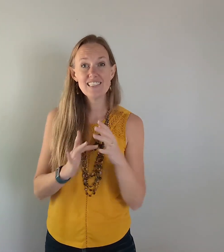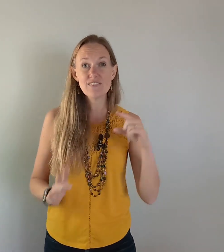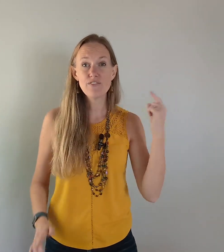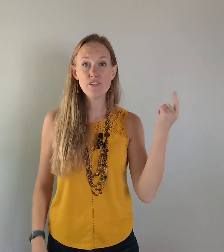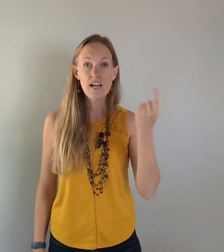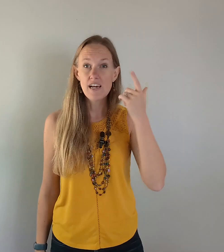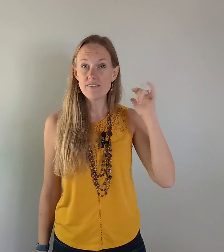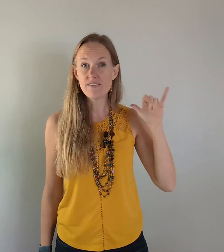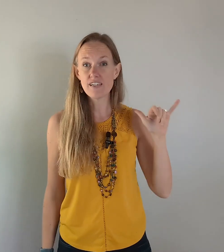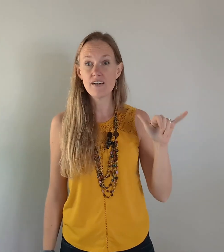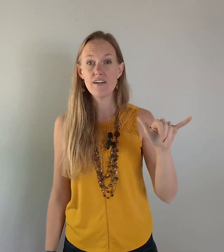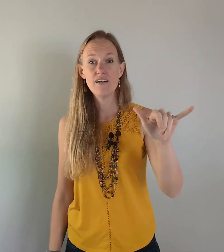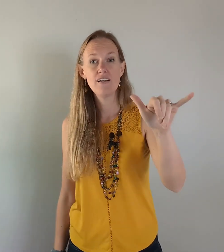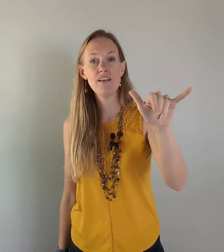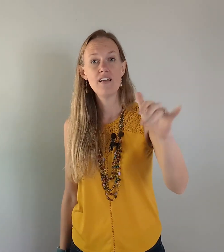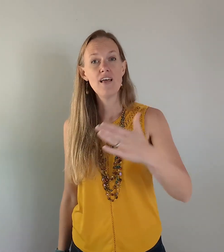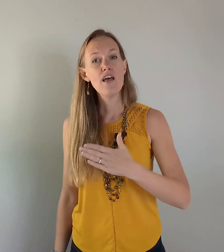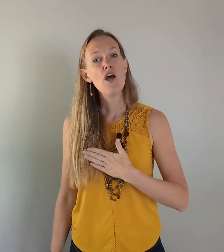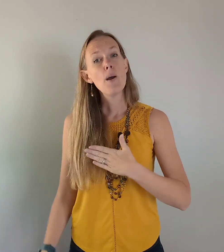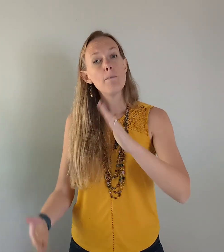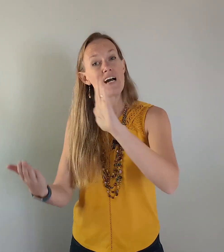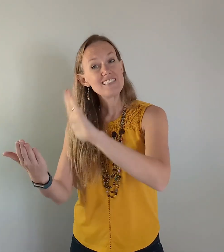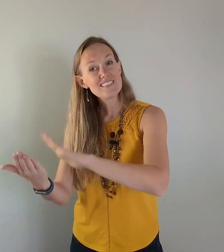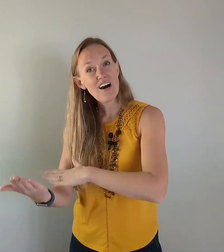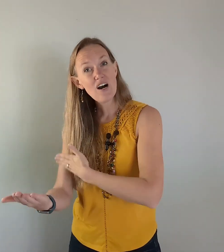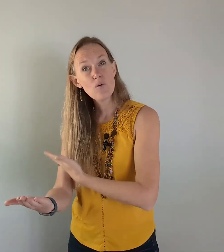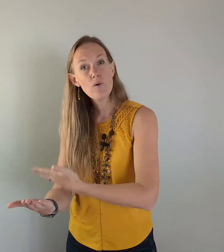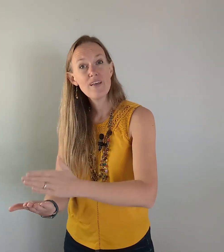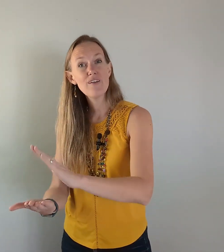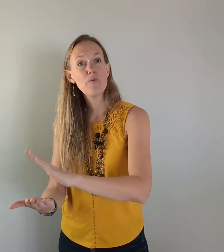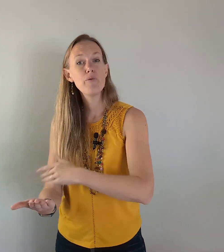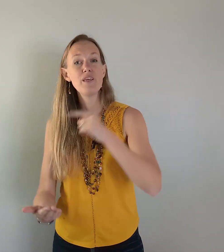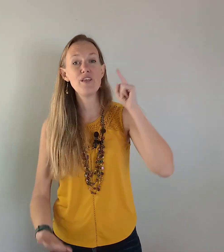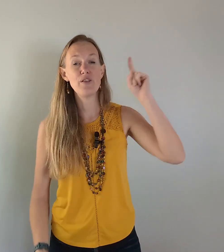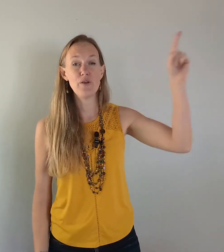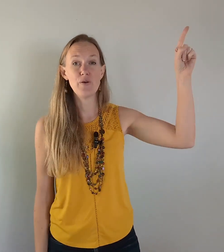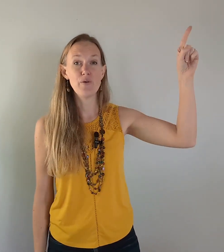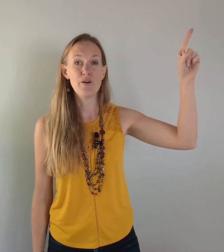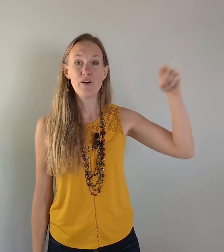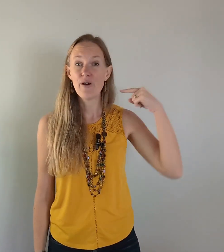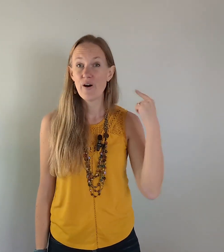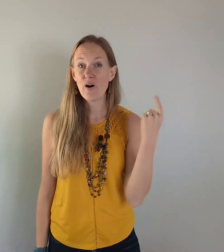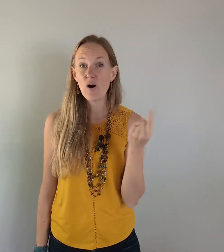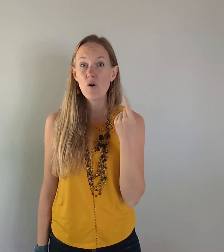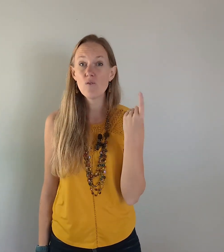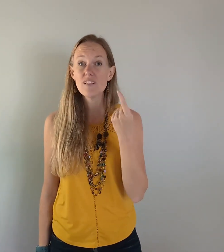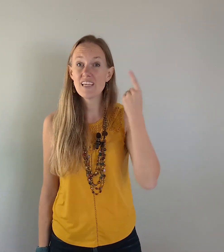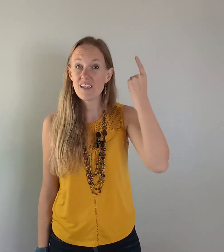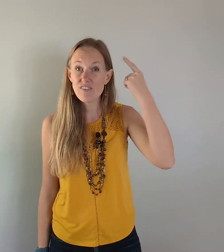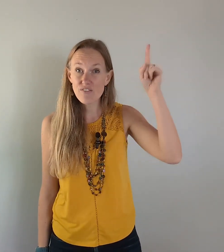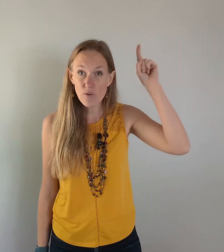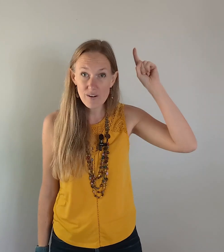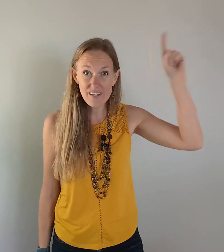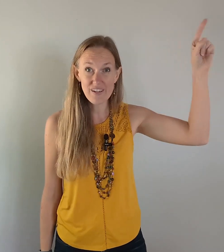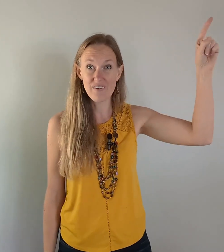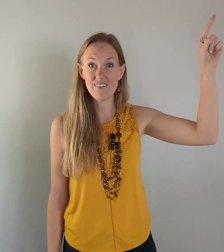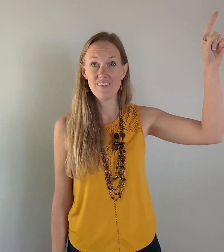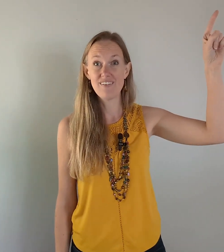Jesus forever, my song will be you, only for you.